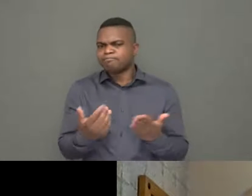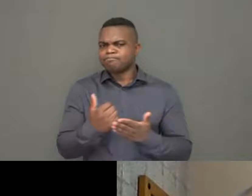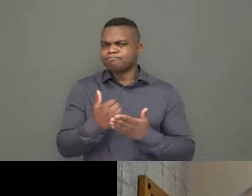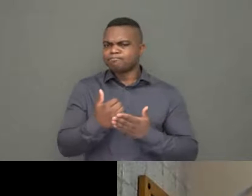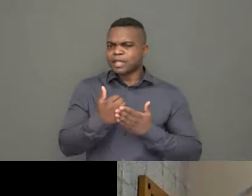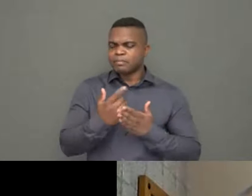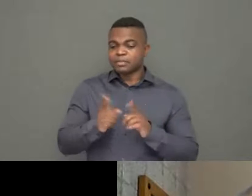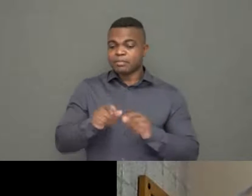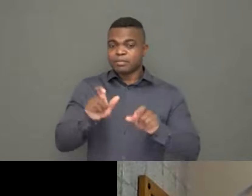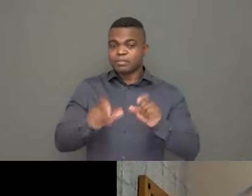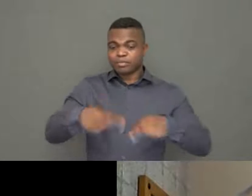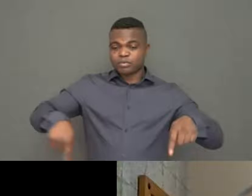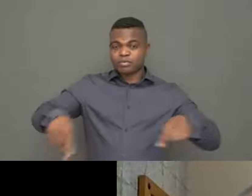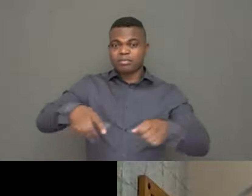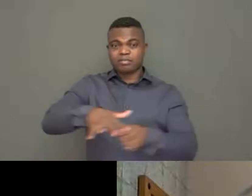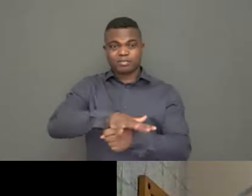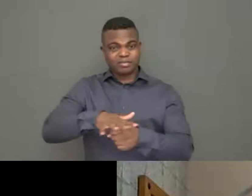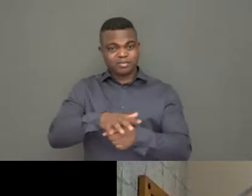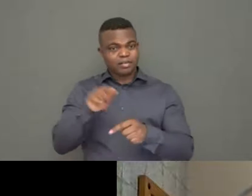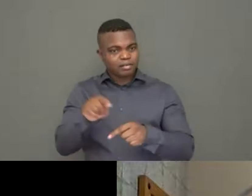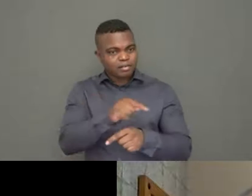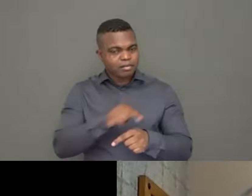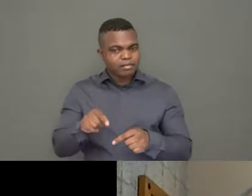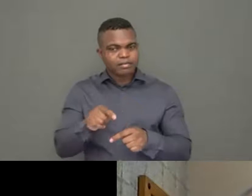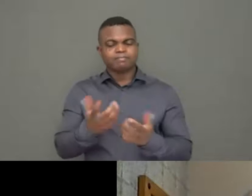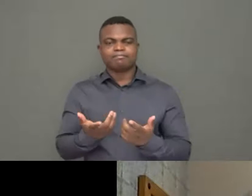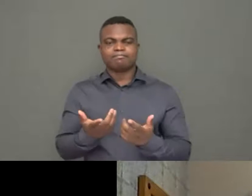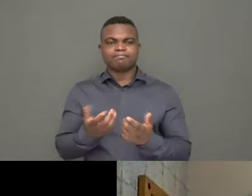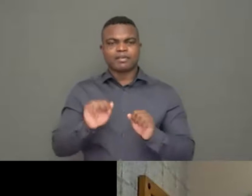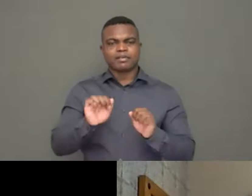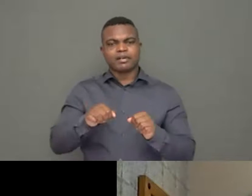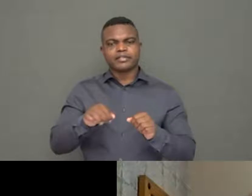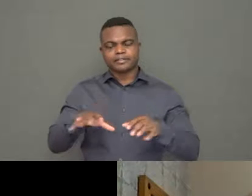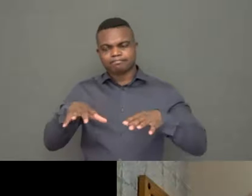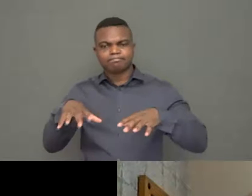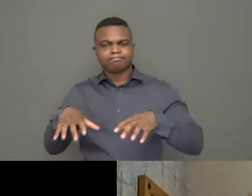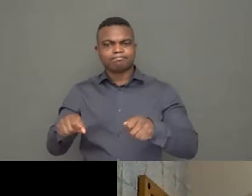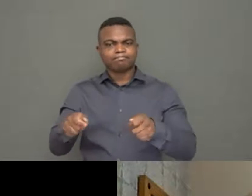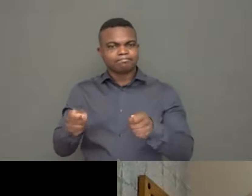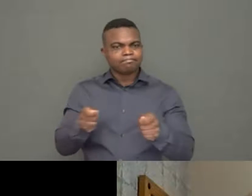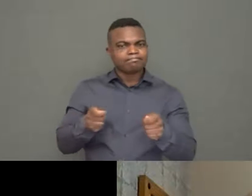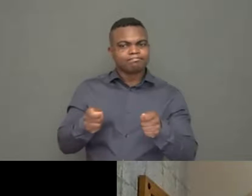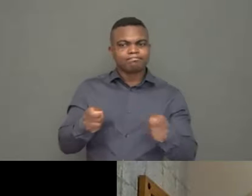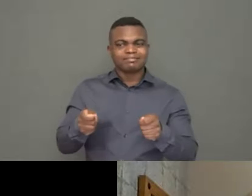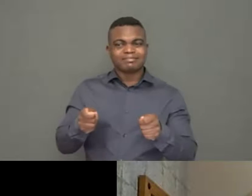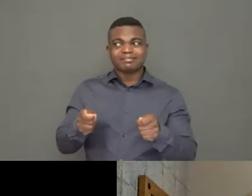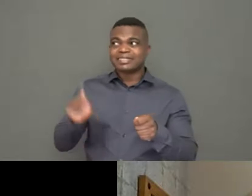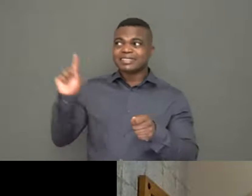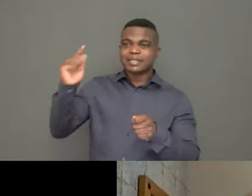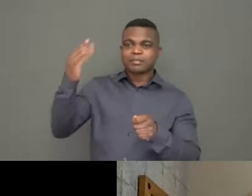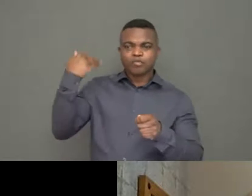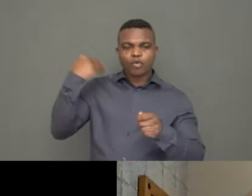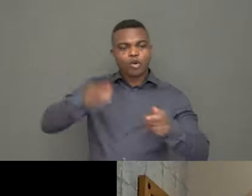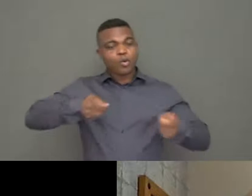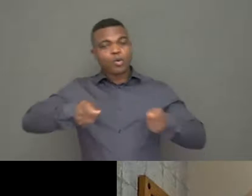to take up these projects and handle issues that affect the local people. We've been put at the forefront to